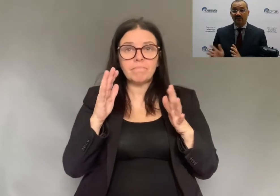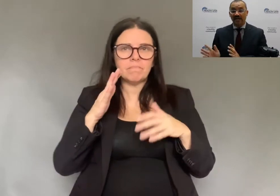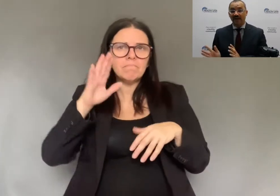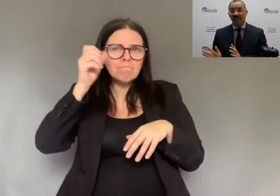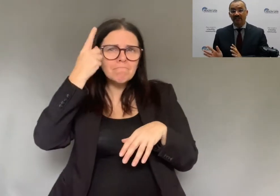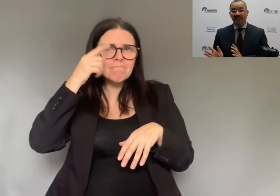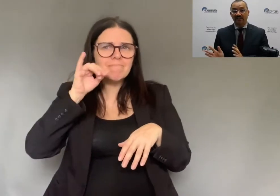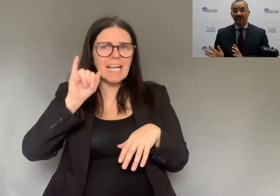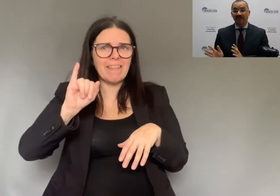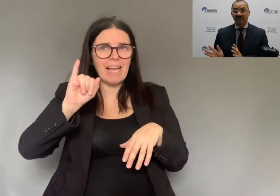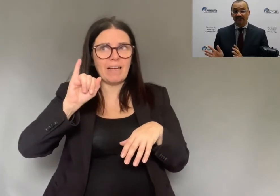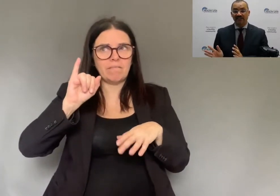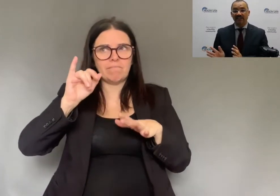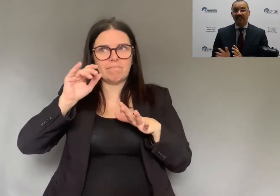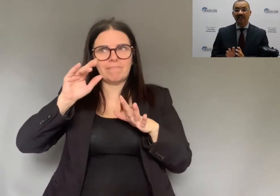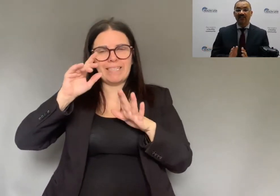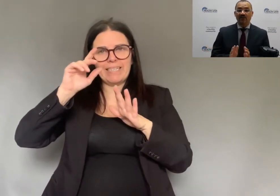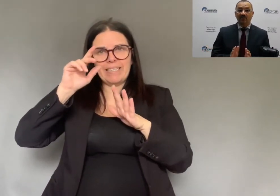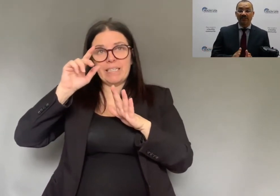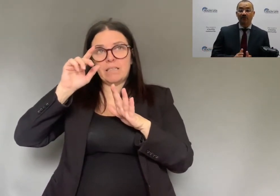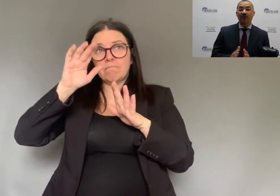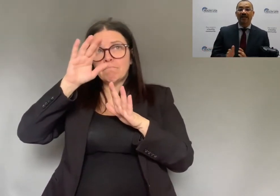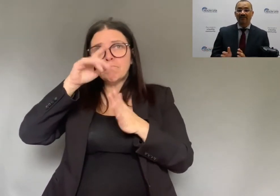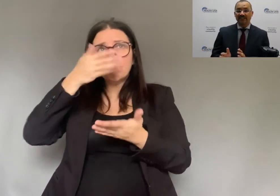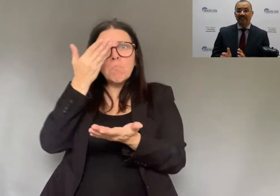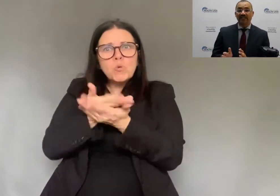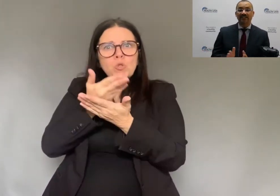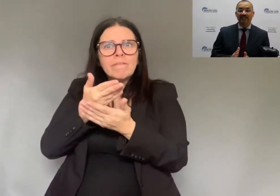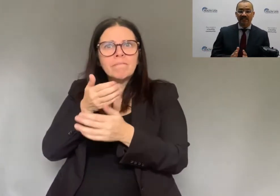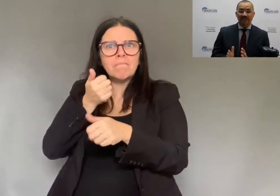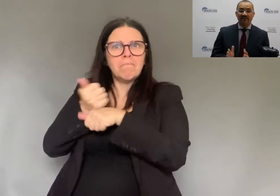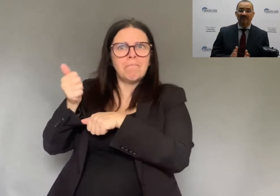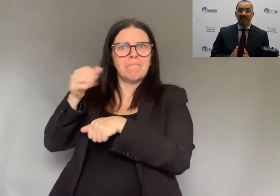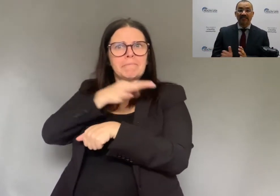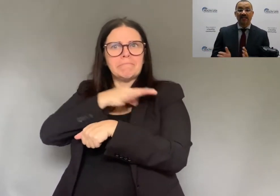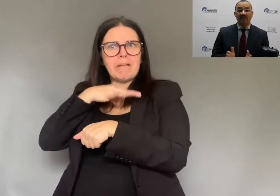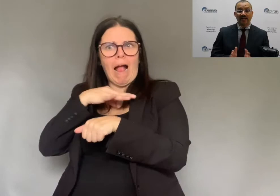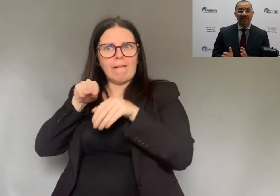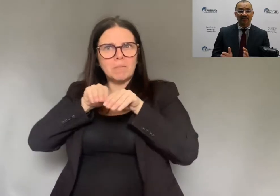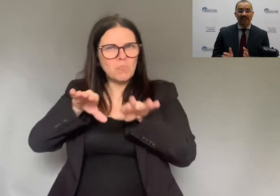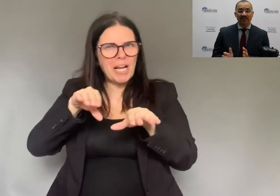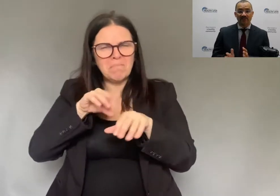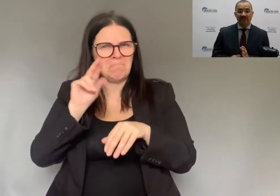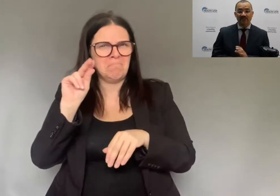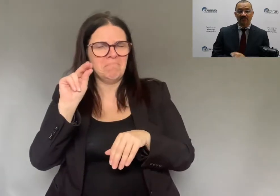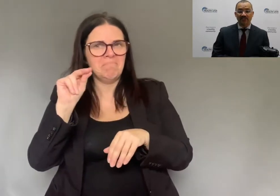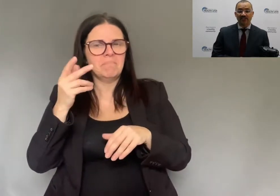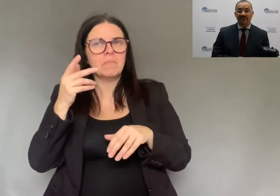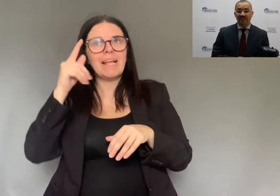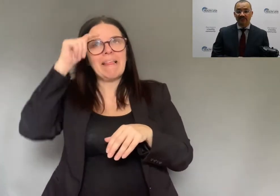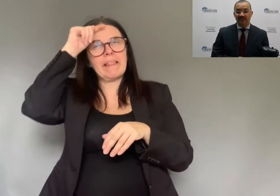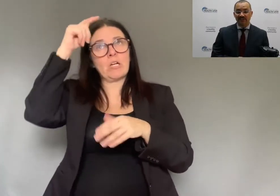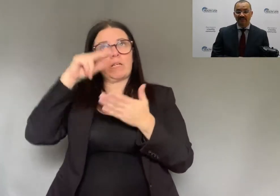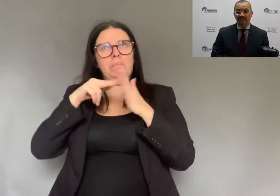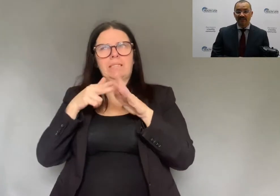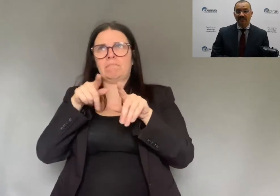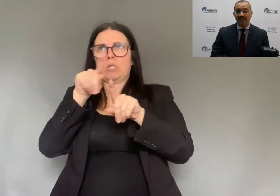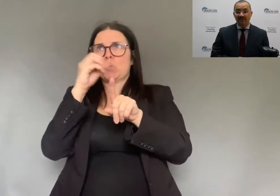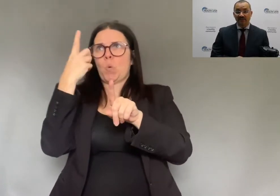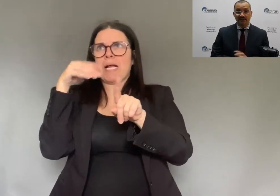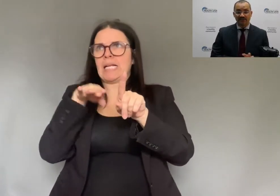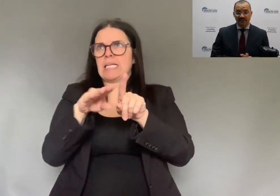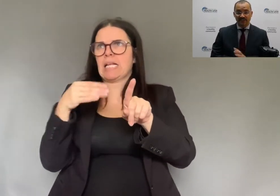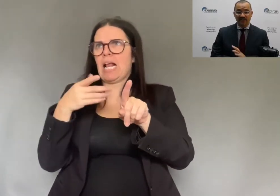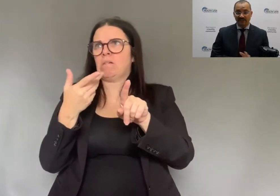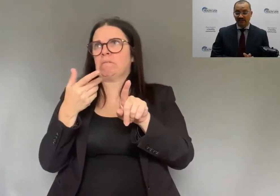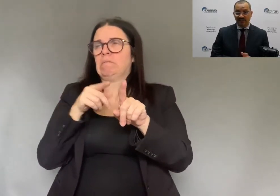that's what's happening in the facility when you don't have any other type of in and out happening in those in these facilities. So